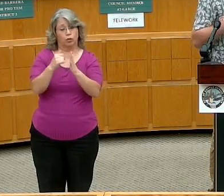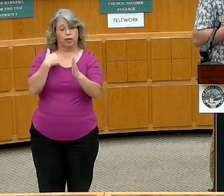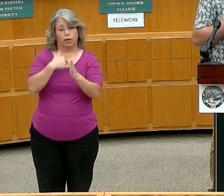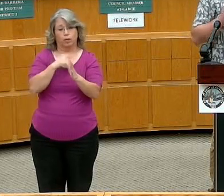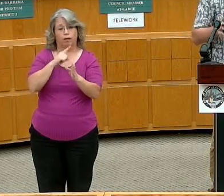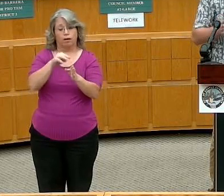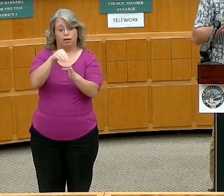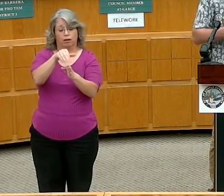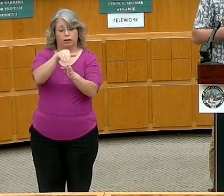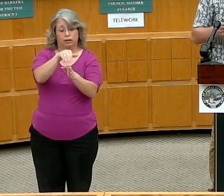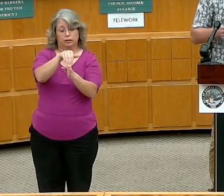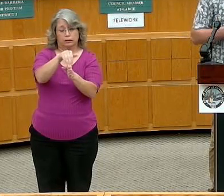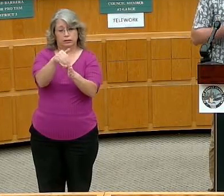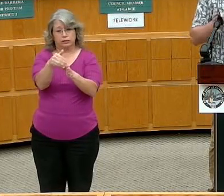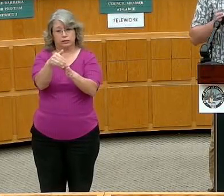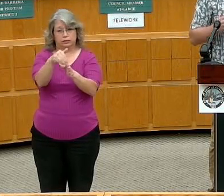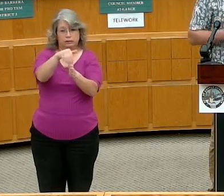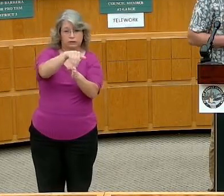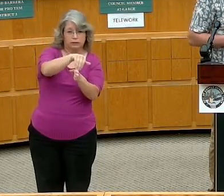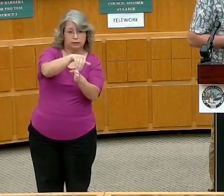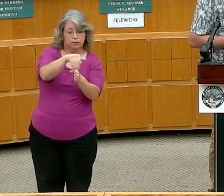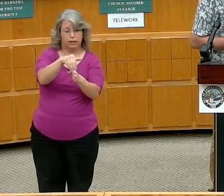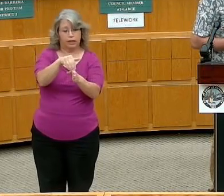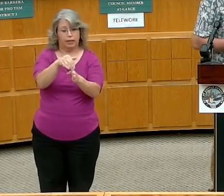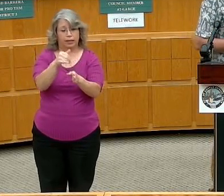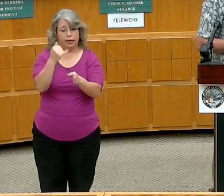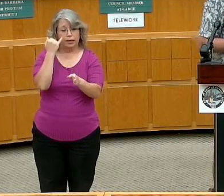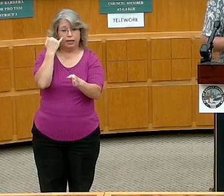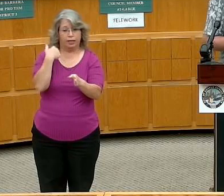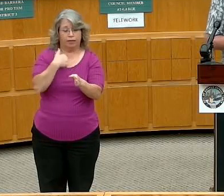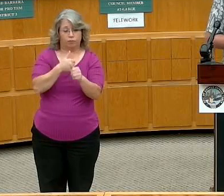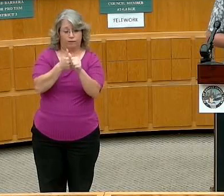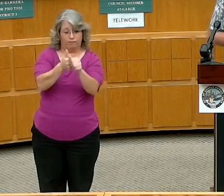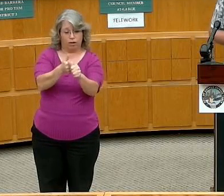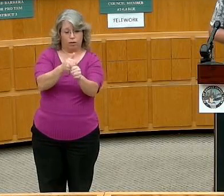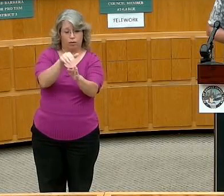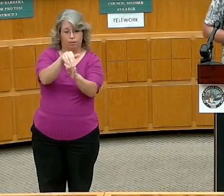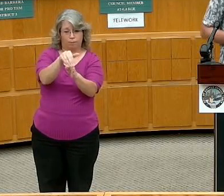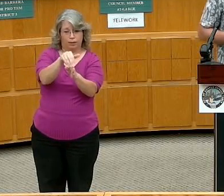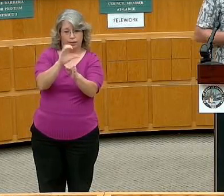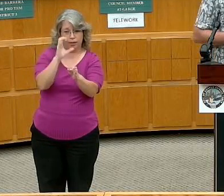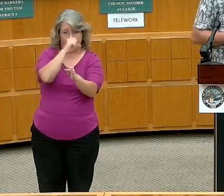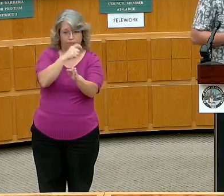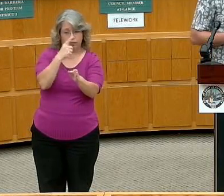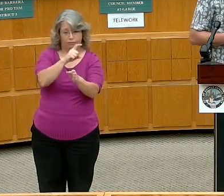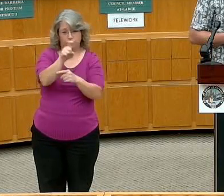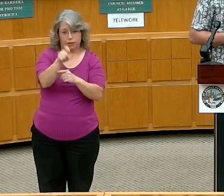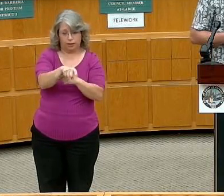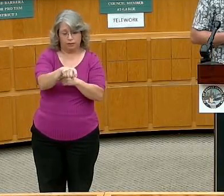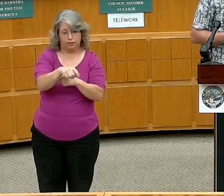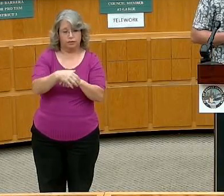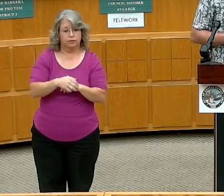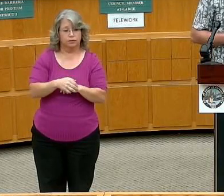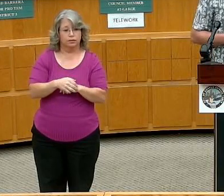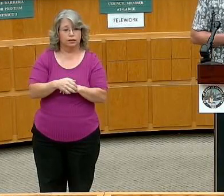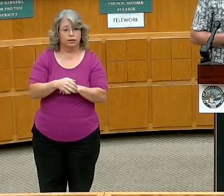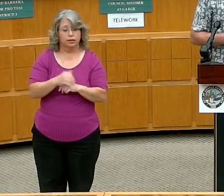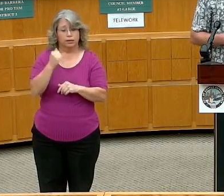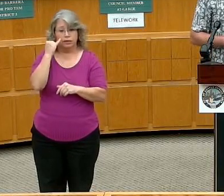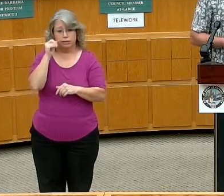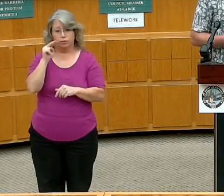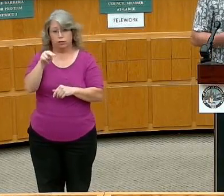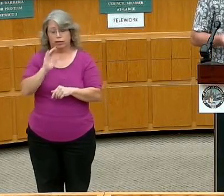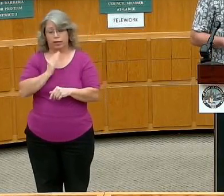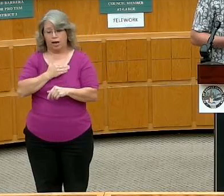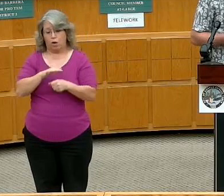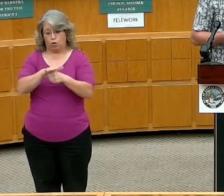If we go with the median estimate for Texas between increasing and decreasing. If you look at our local case data, it's still going